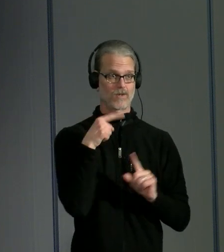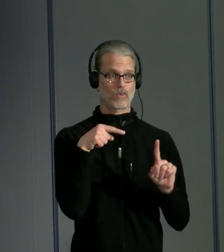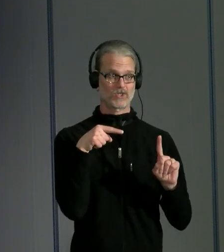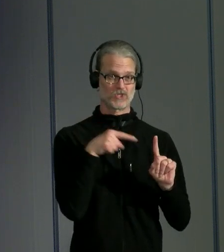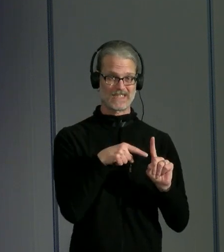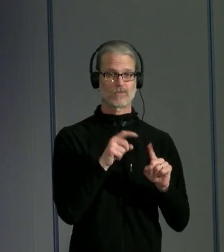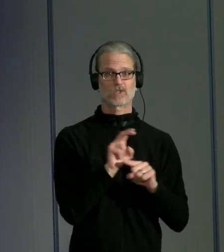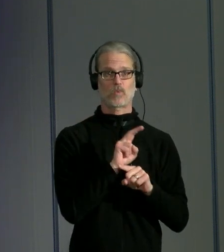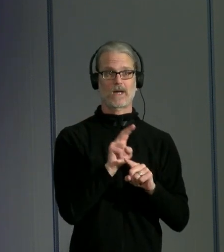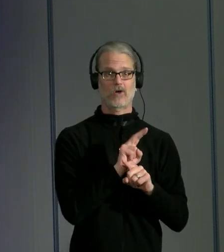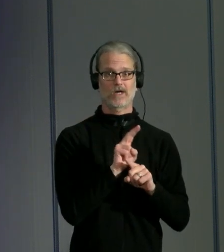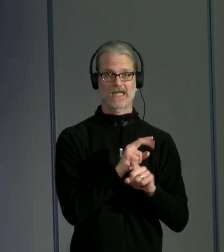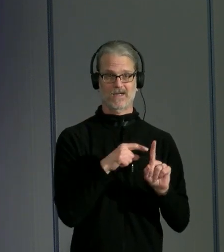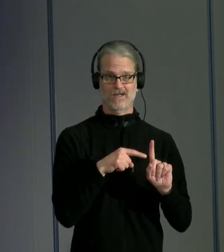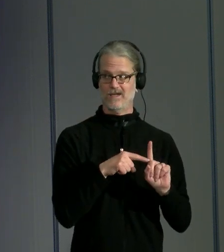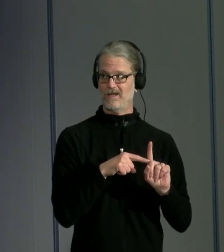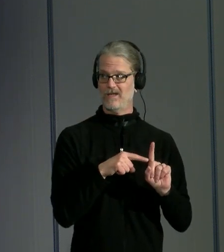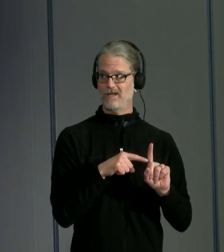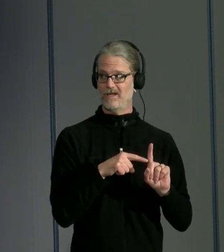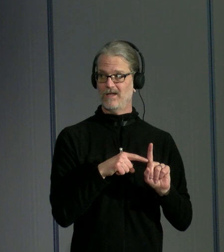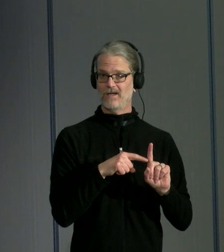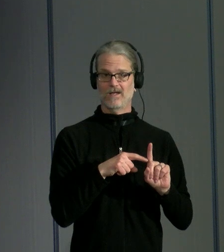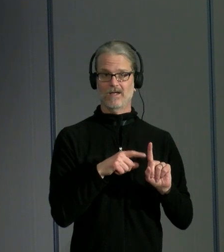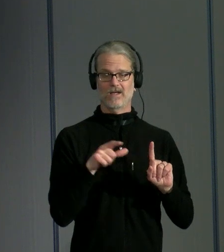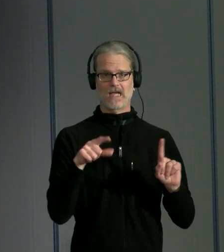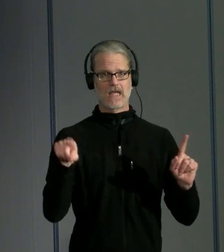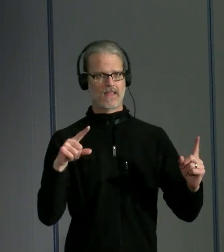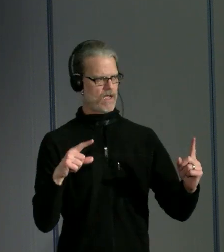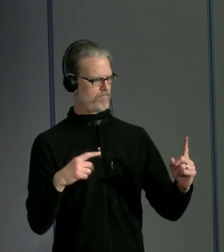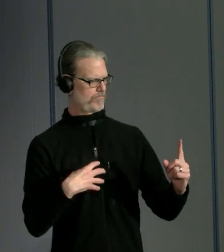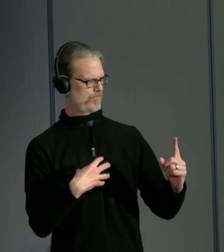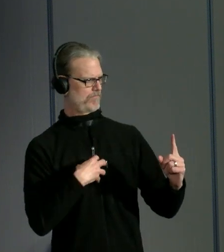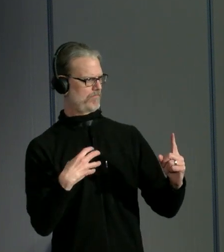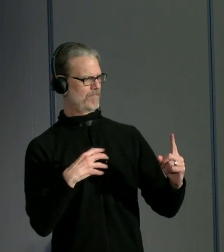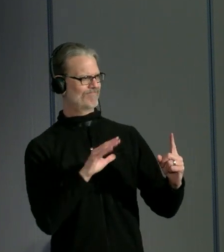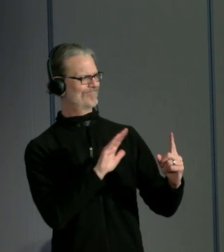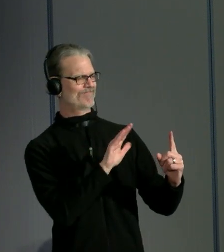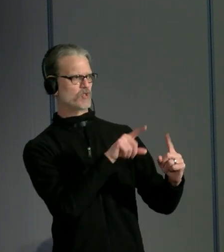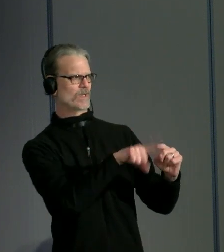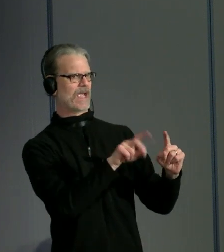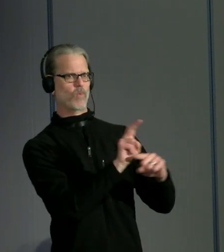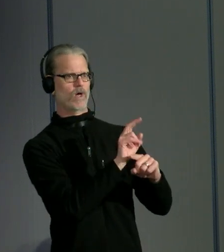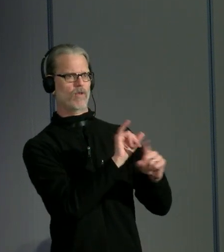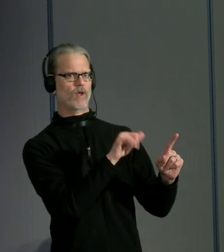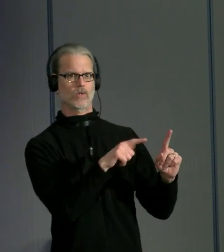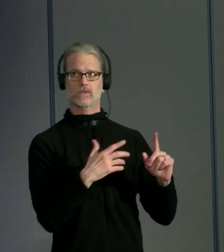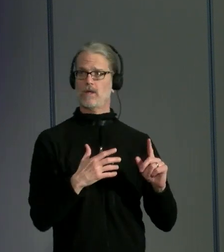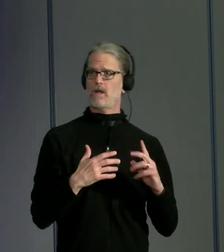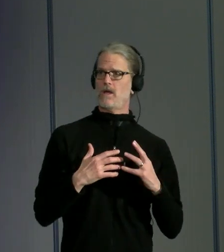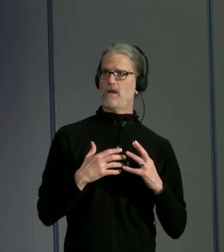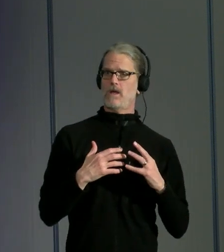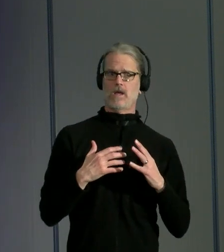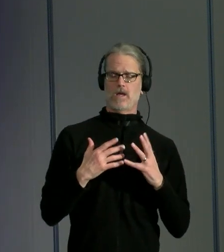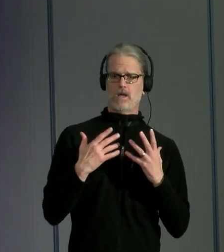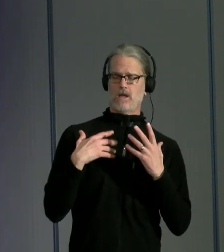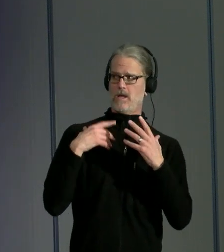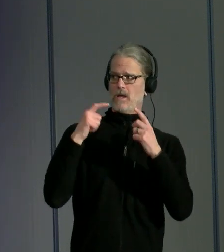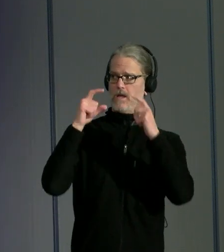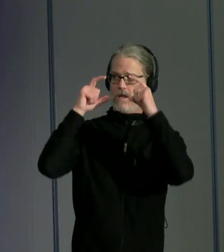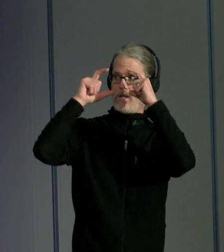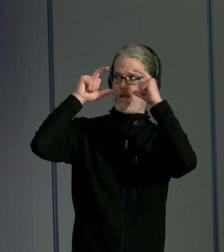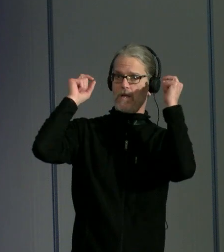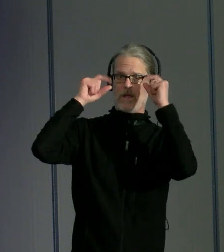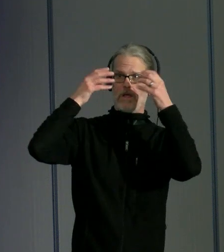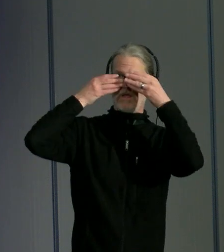was wearing and had some objections that made her feel uncomfortable wearing her absorptive filters